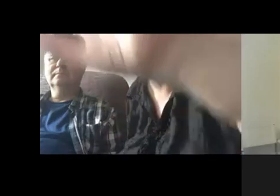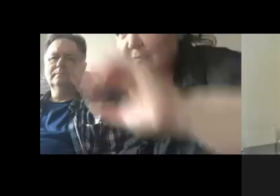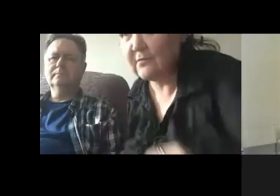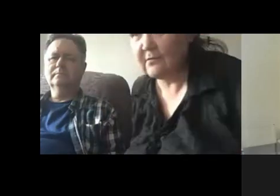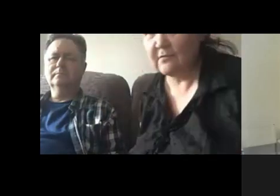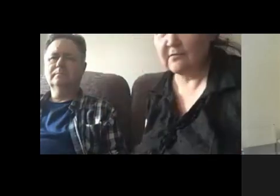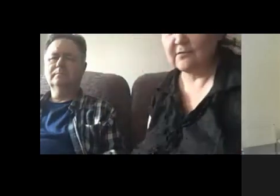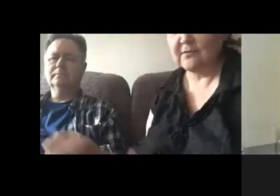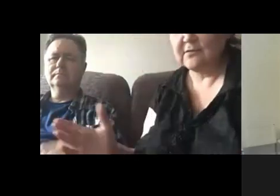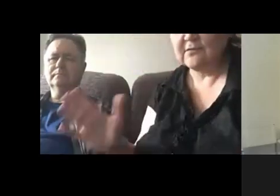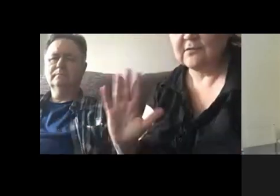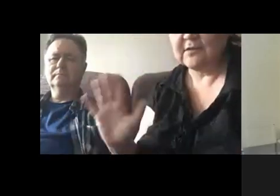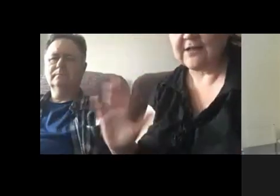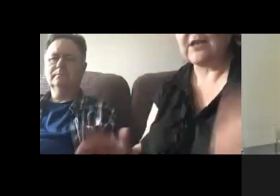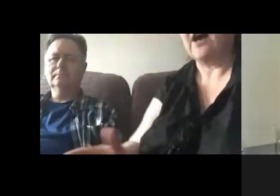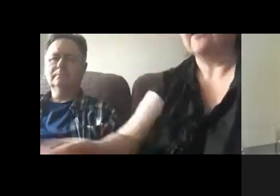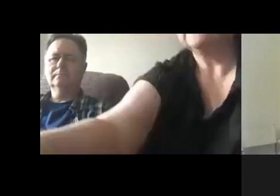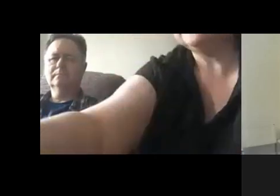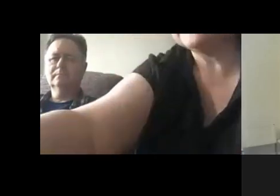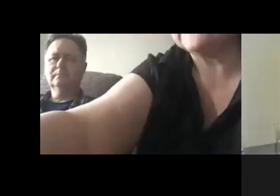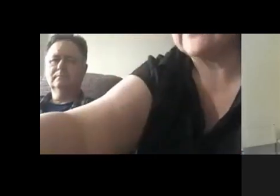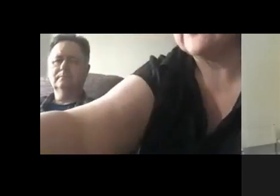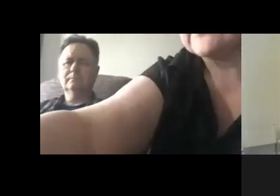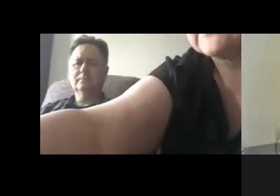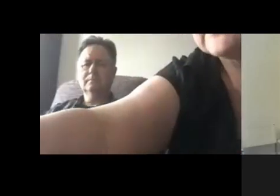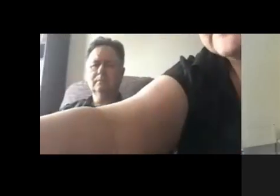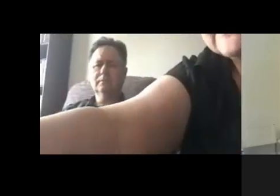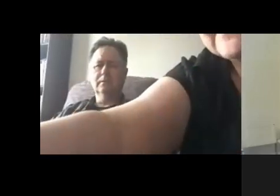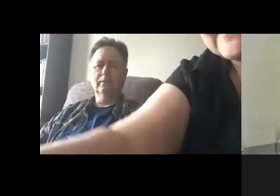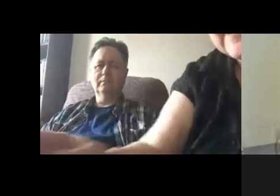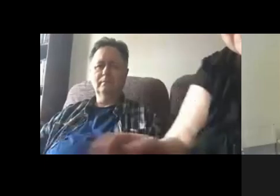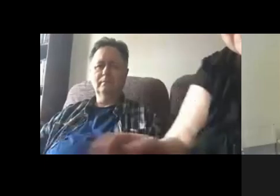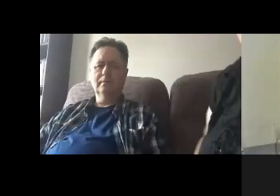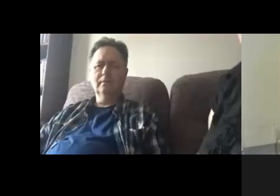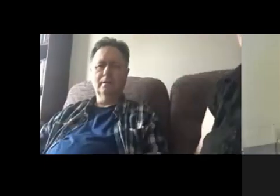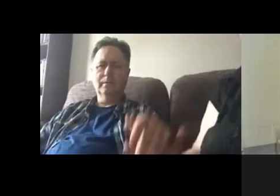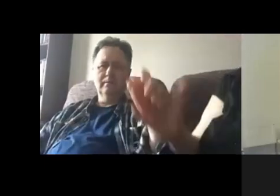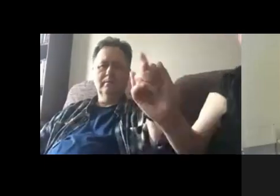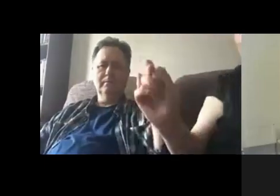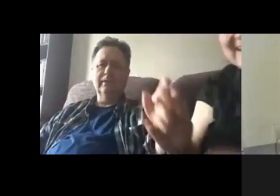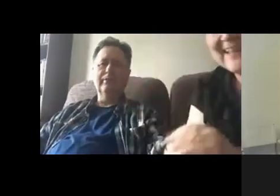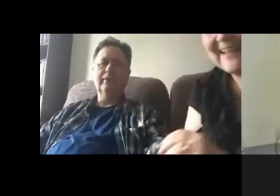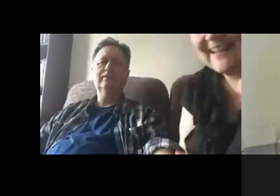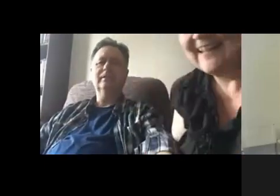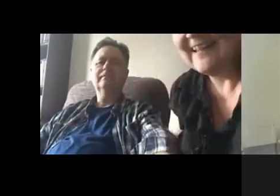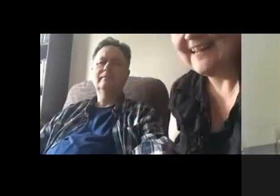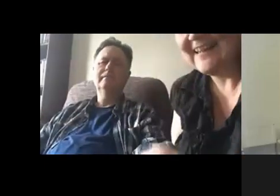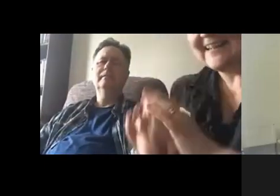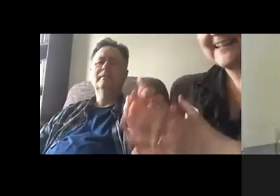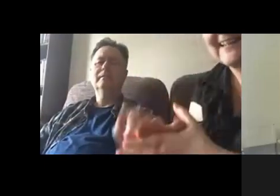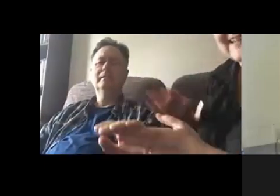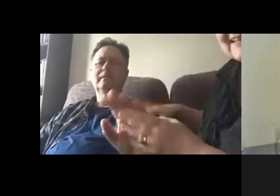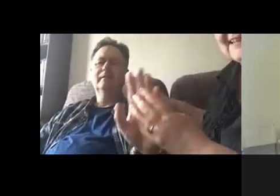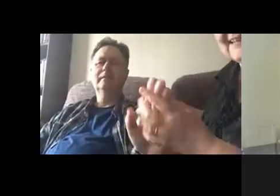us. We see you. Ah, you can see now. Yes, yes. I mean, Okay, everyone now. else can put on their cameras